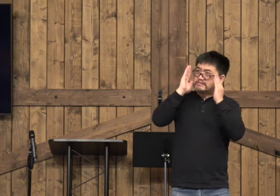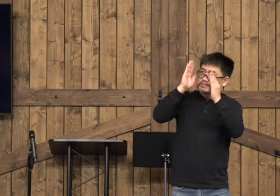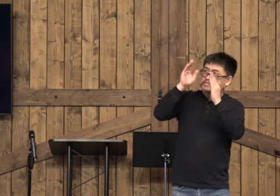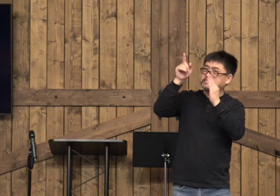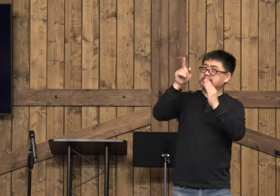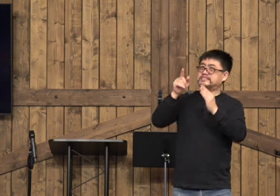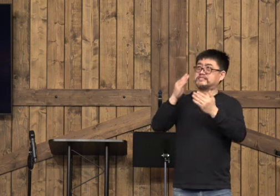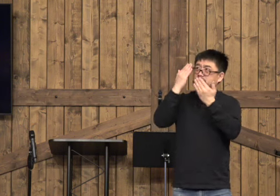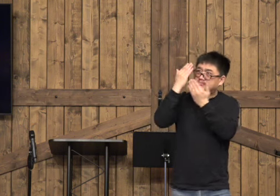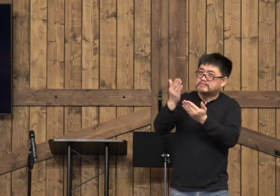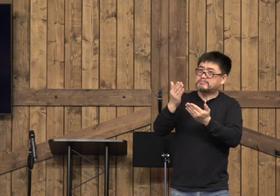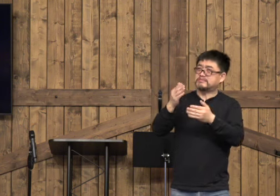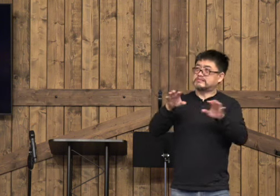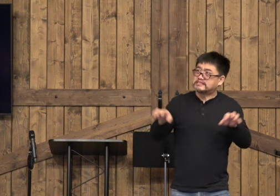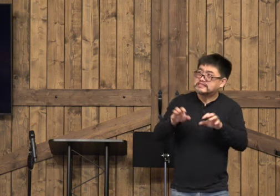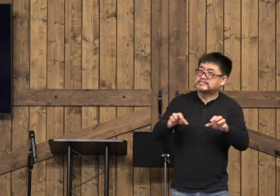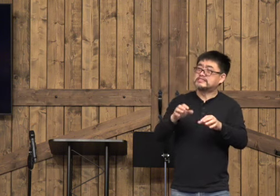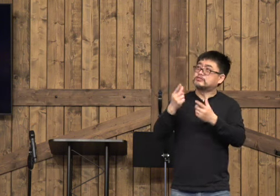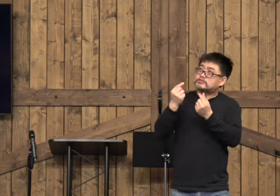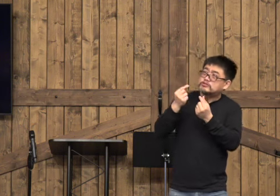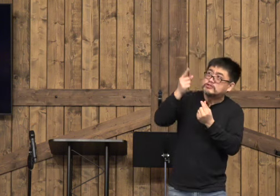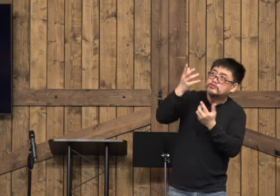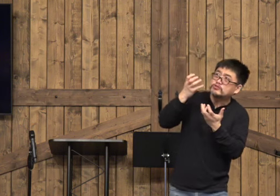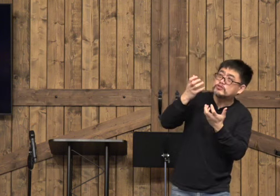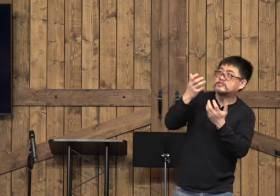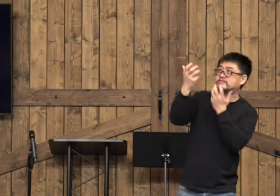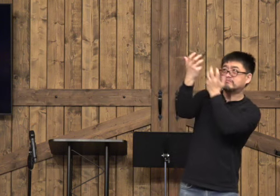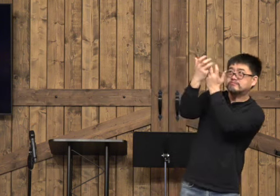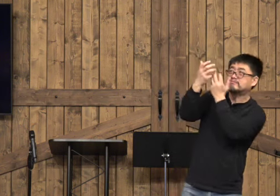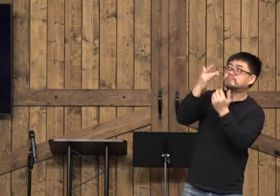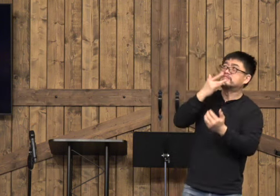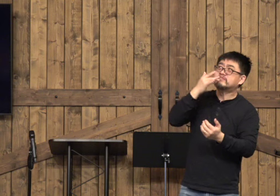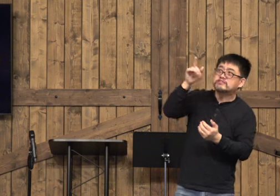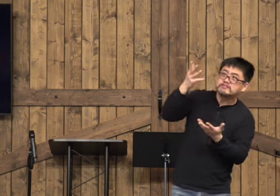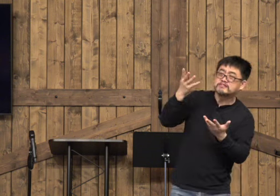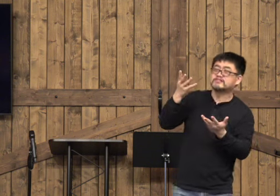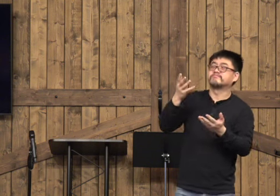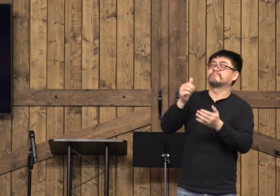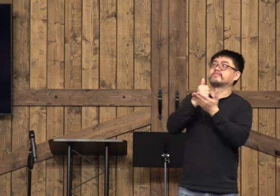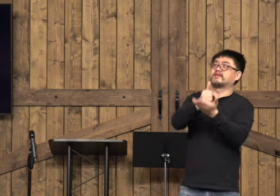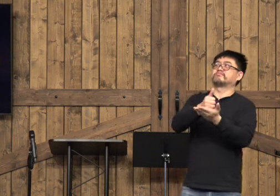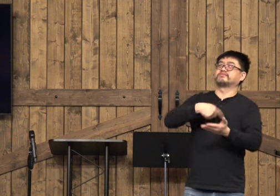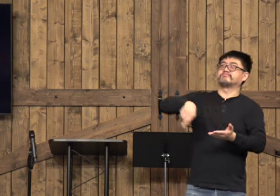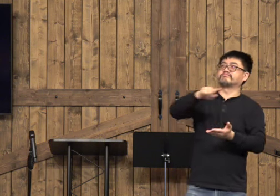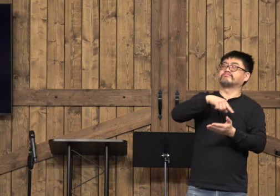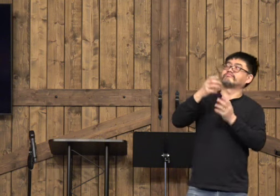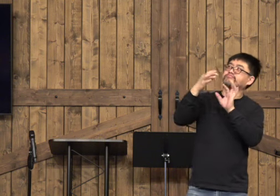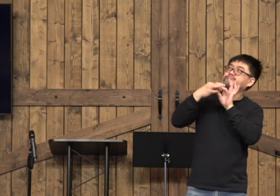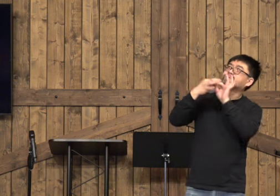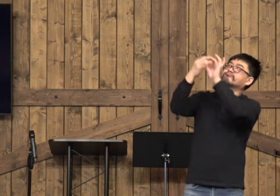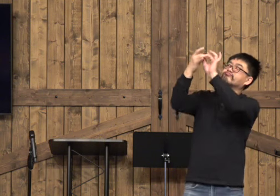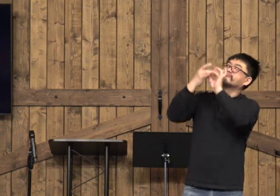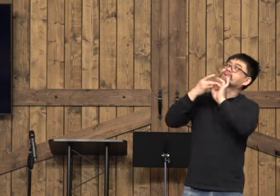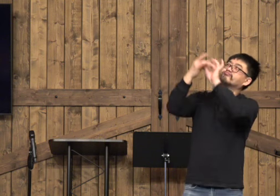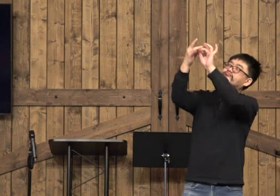so help us to obey you and try to be like Christ help us